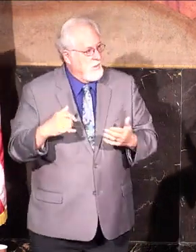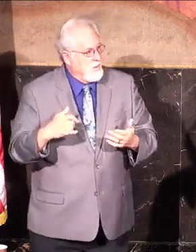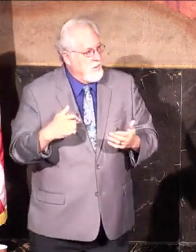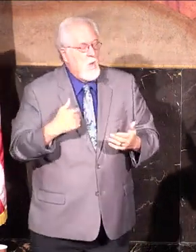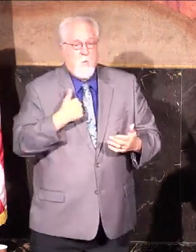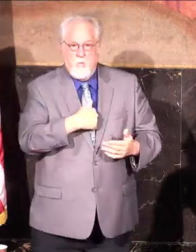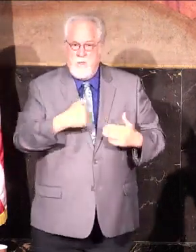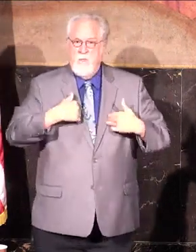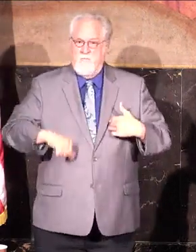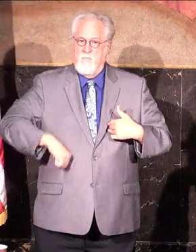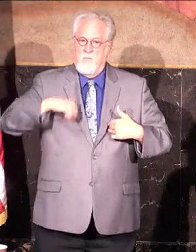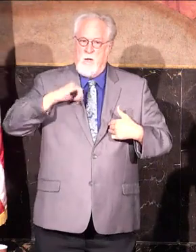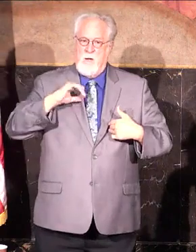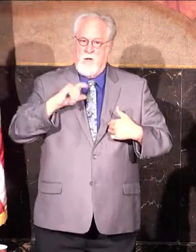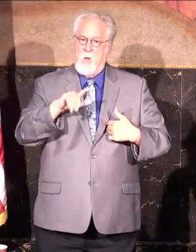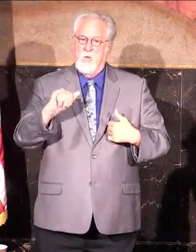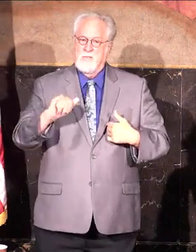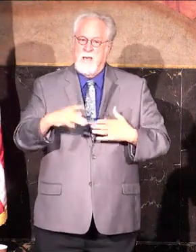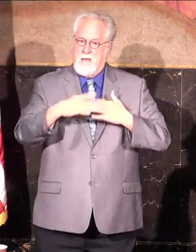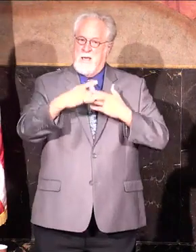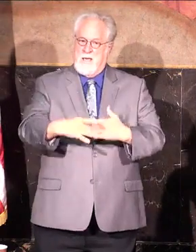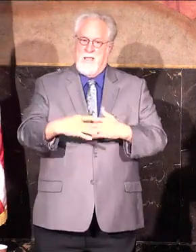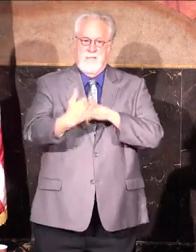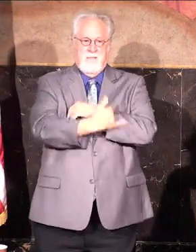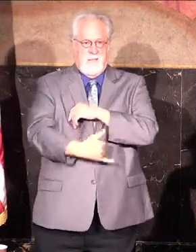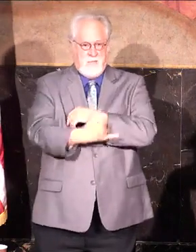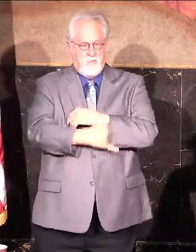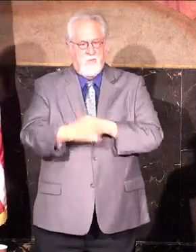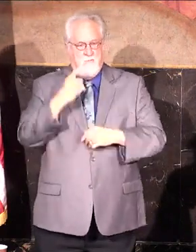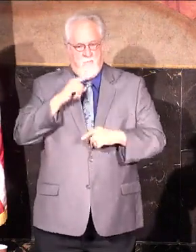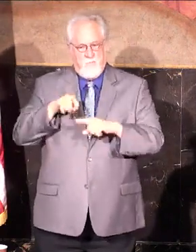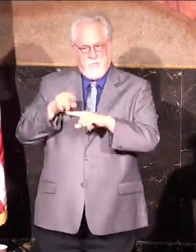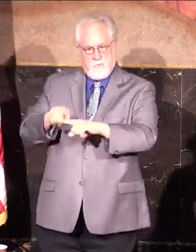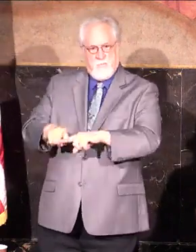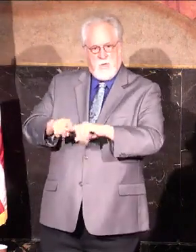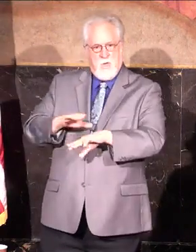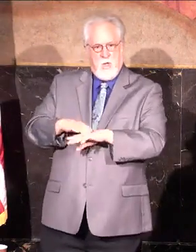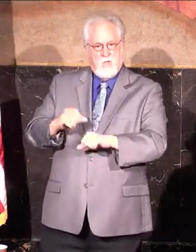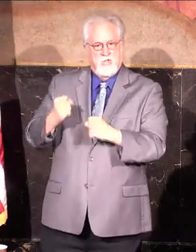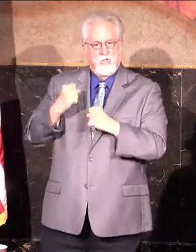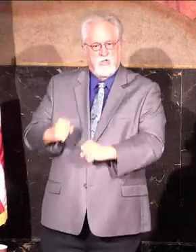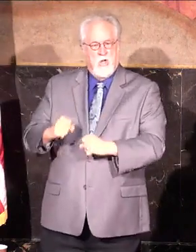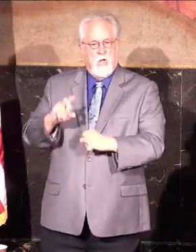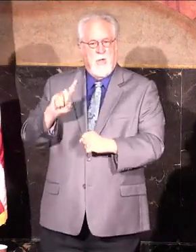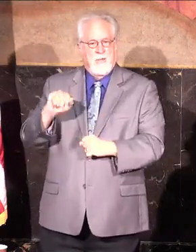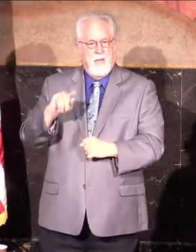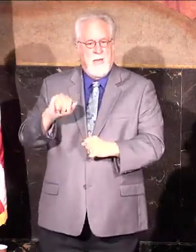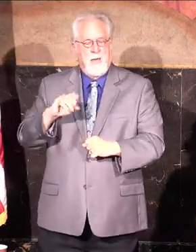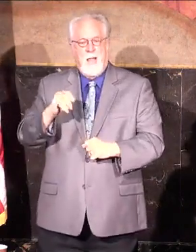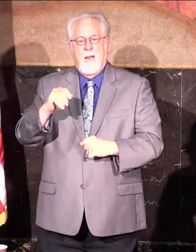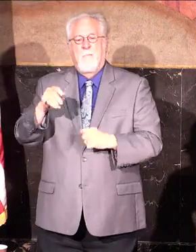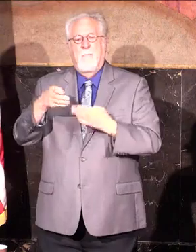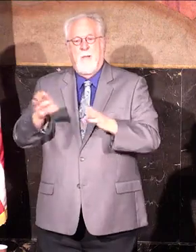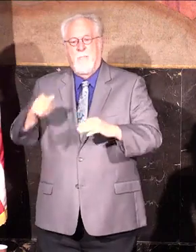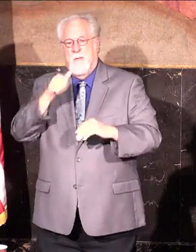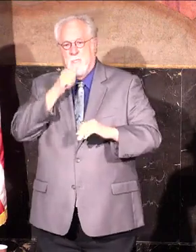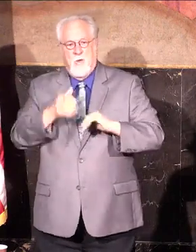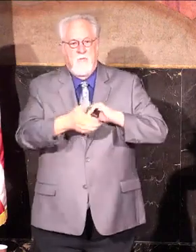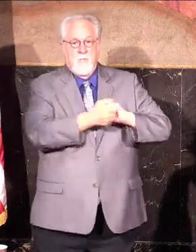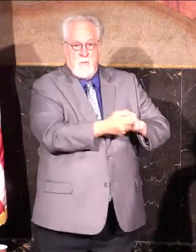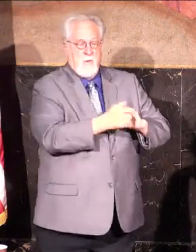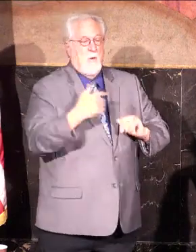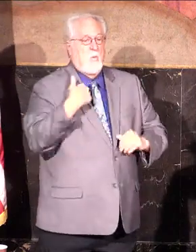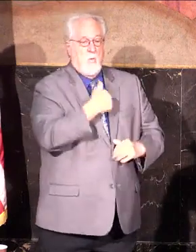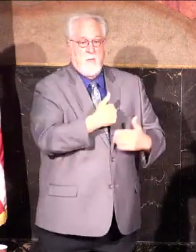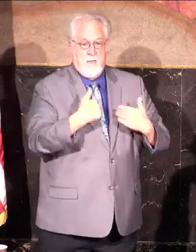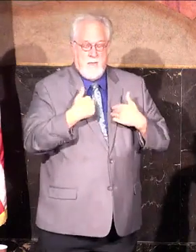pride say that Louisiana leads the country in this very strong private-public partnership and with the data we have. So